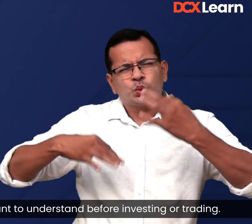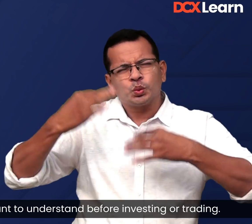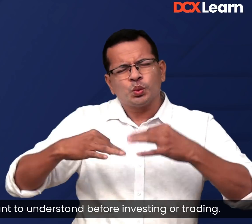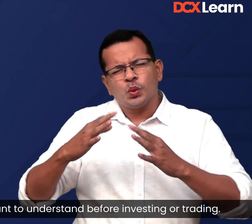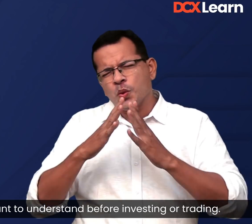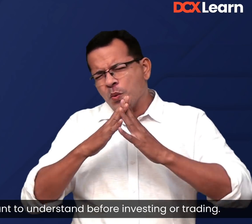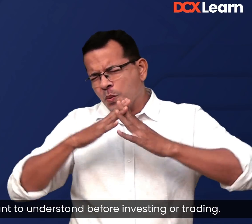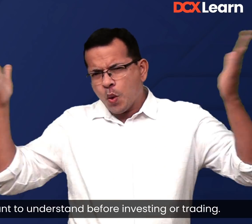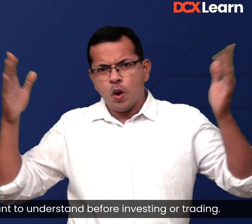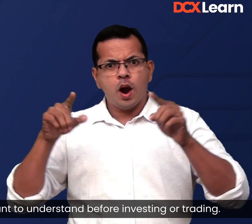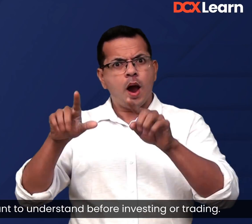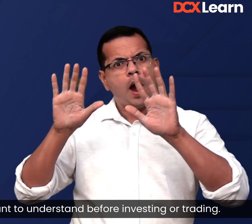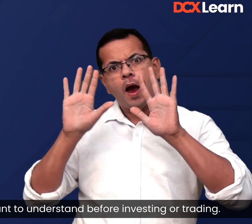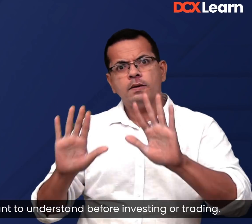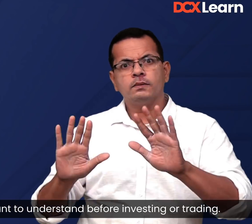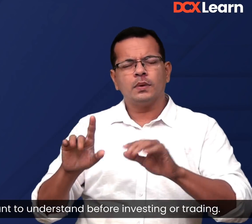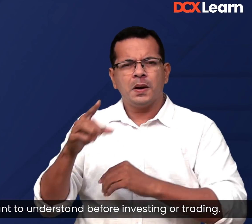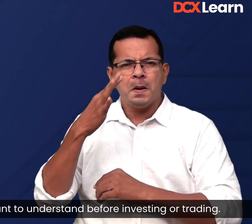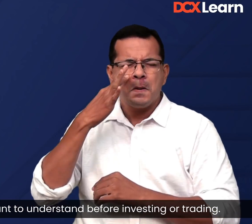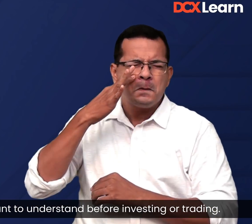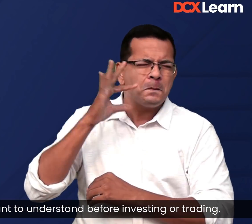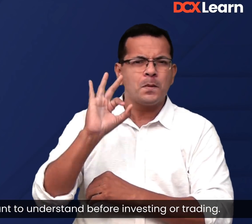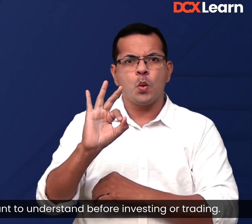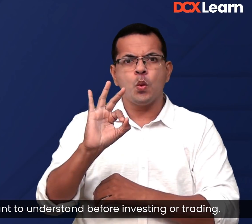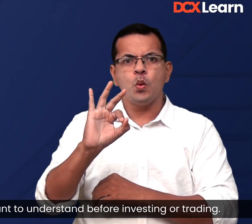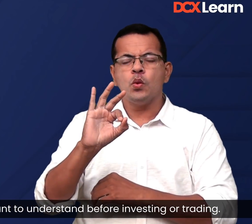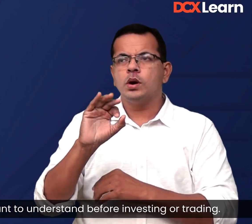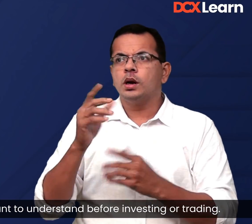it is important to understand before investing or trading